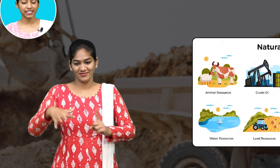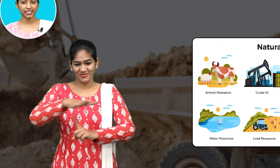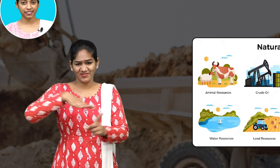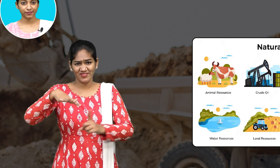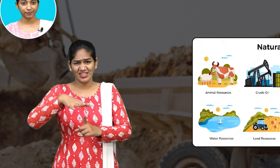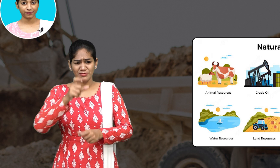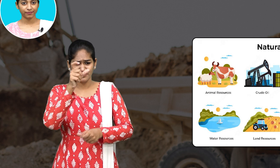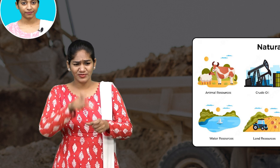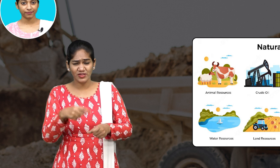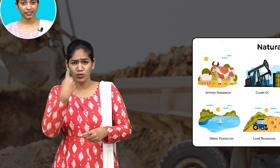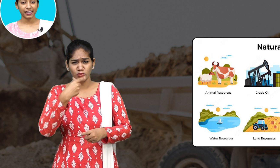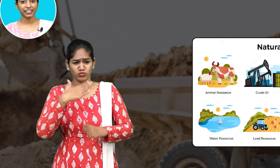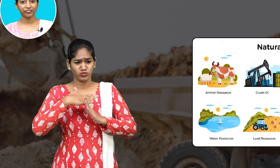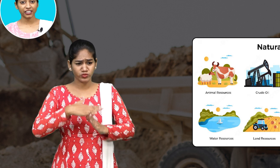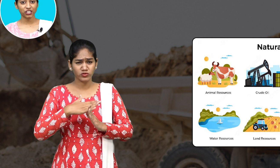Environmentalists